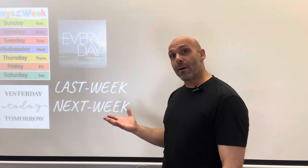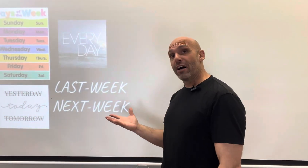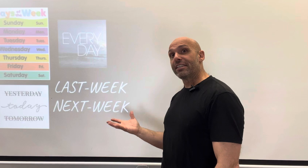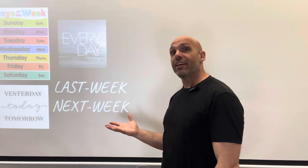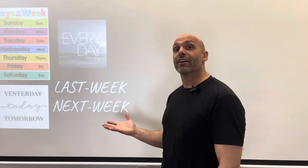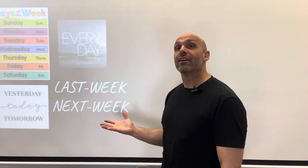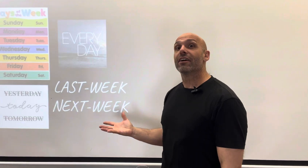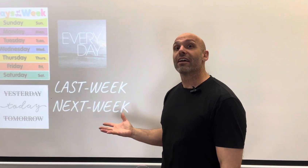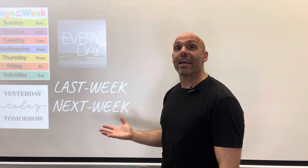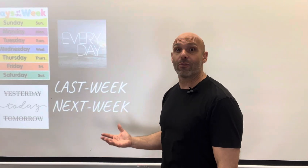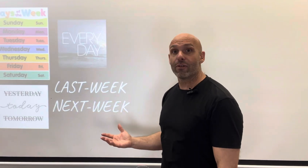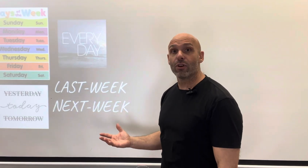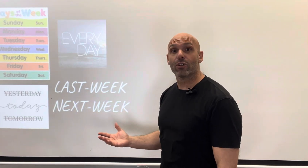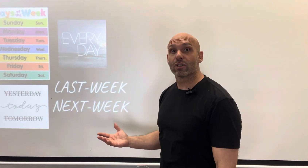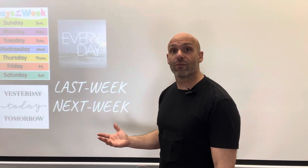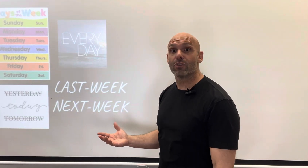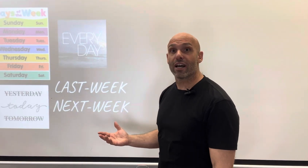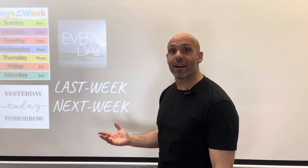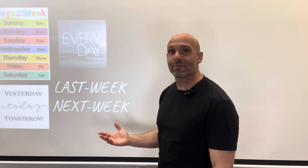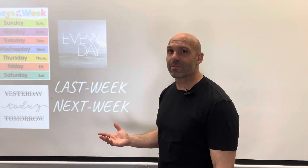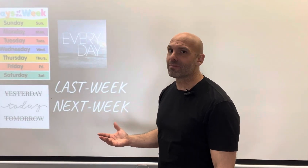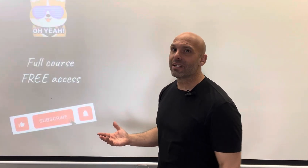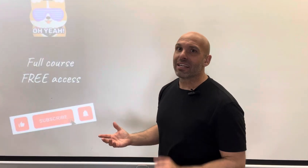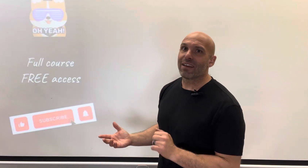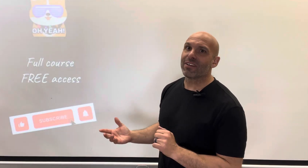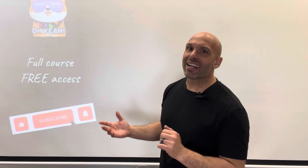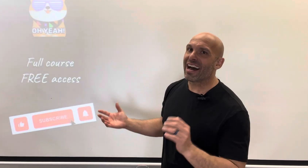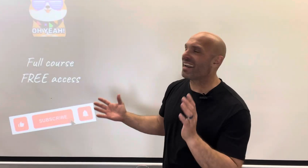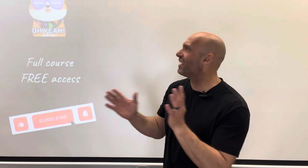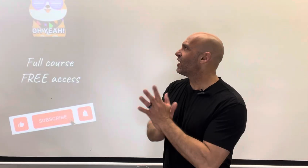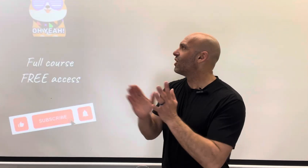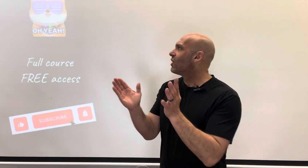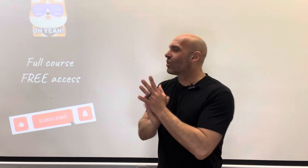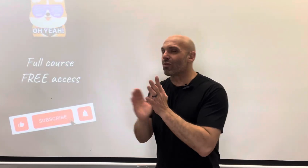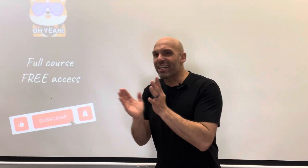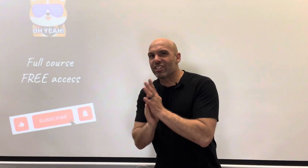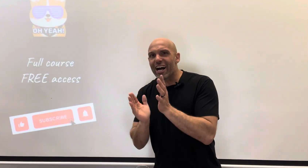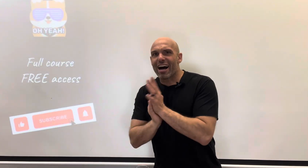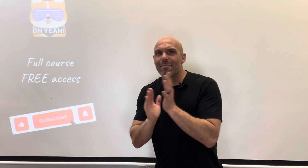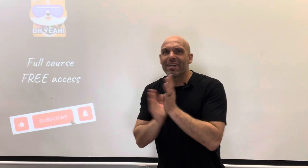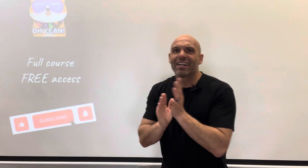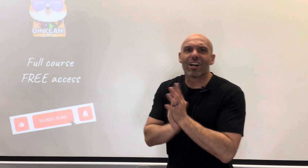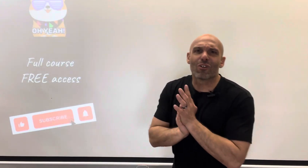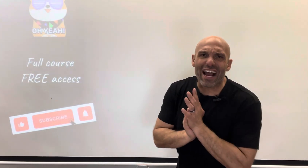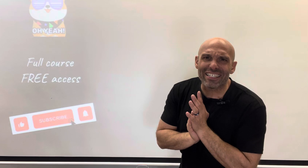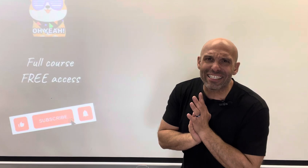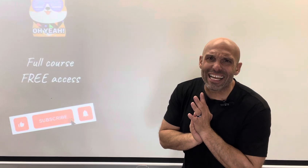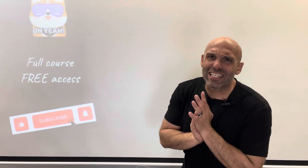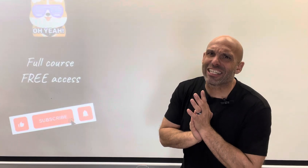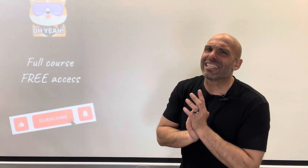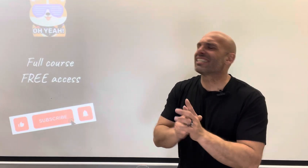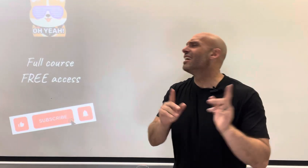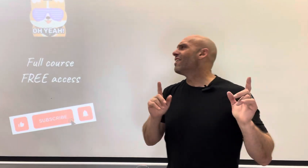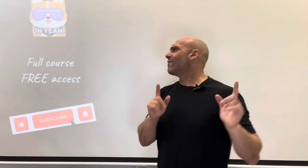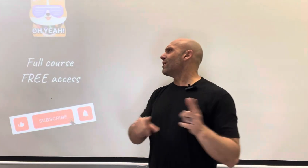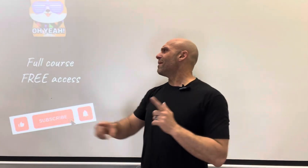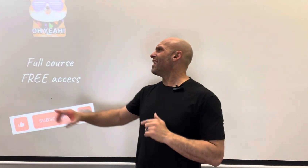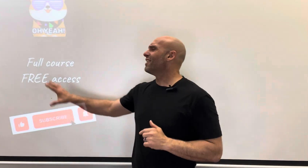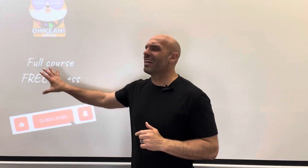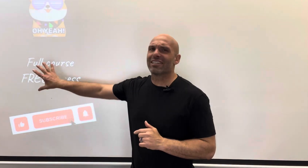pause here and review those a few times. If you got it, great job, congratulations. Reminder, as